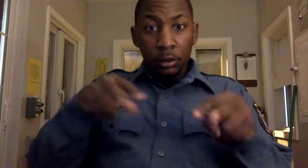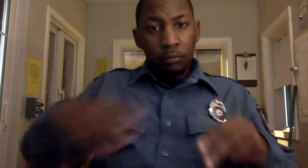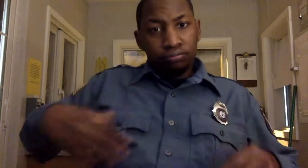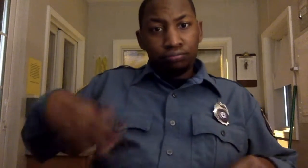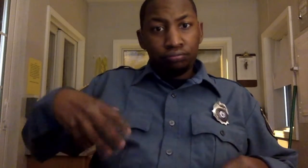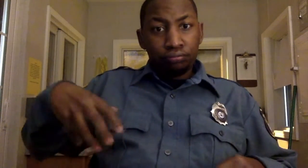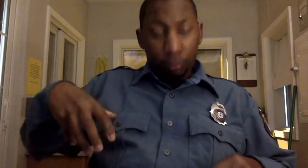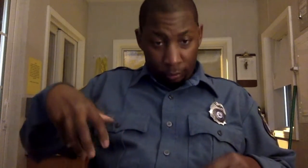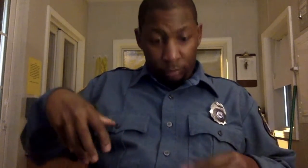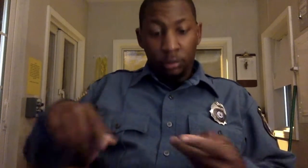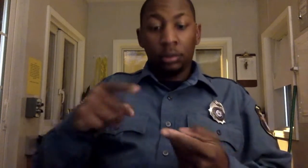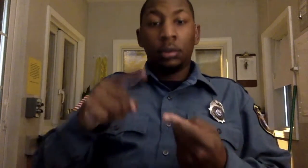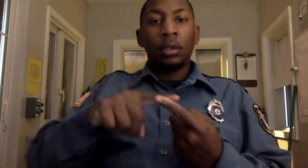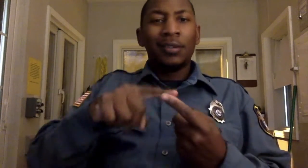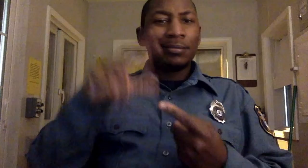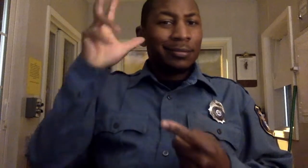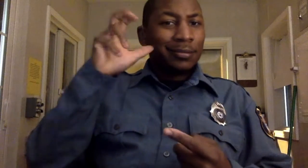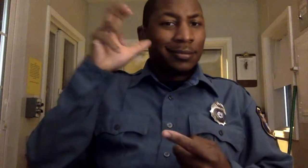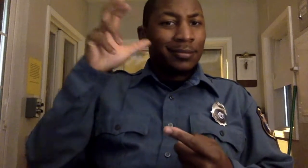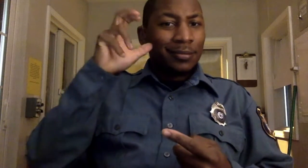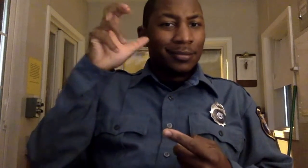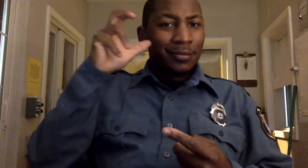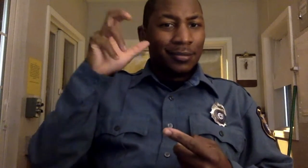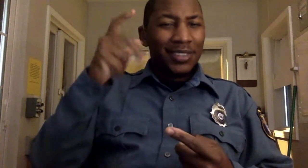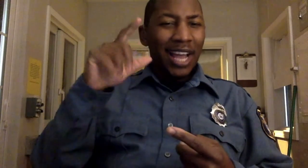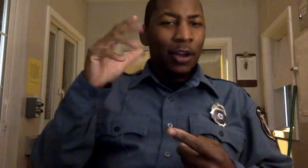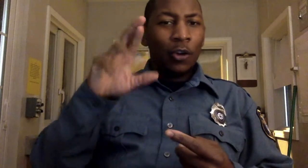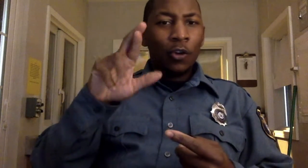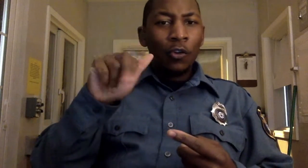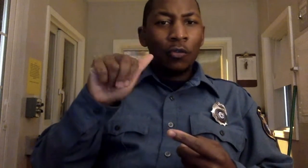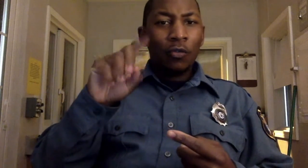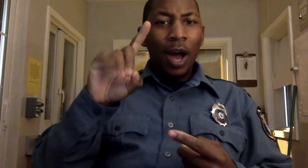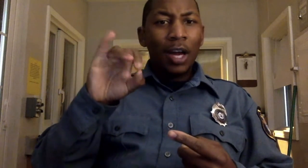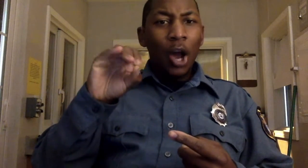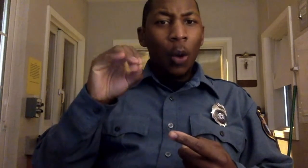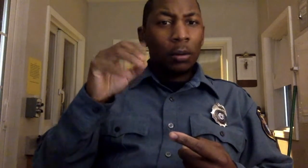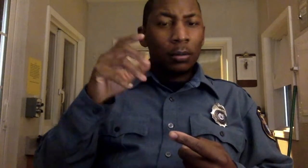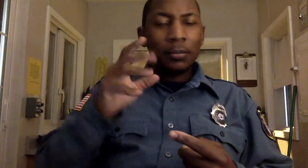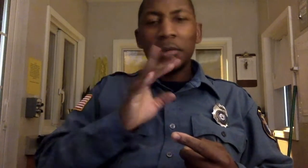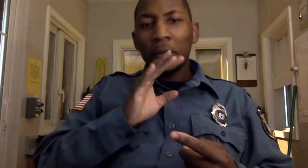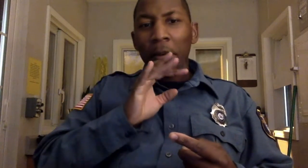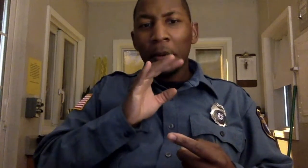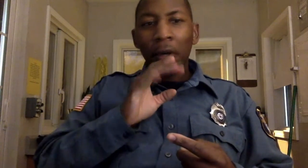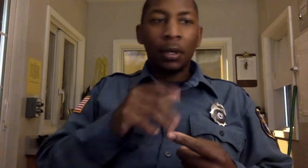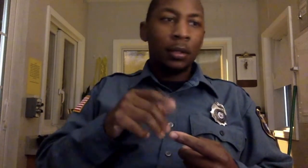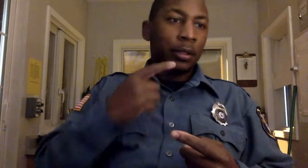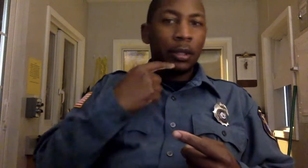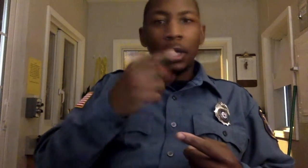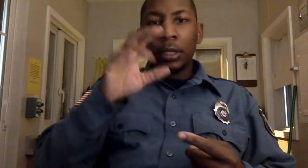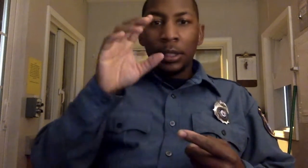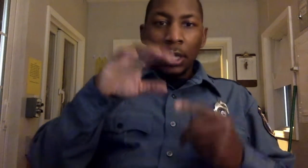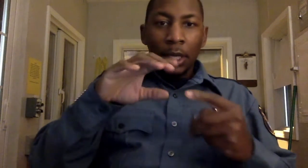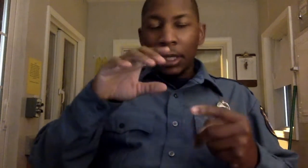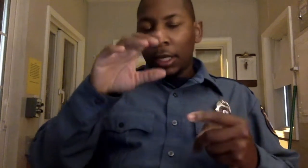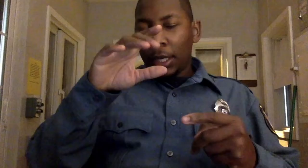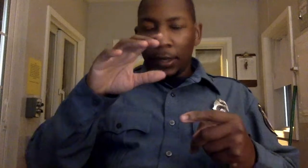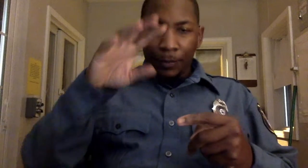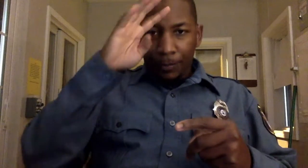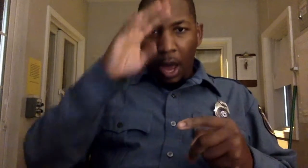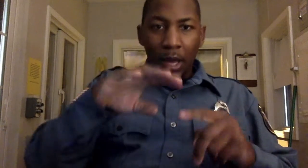And there's two options. It could vibrate or it can sound an alarm. That's a radio call, and they can talk through and they'll say,